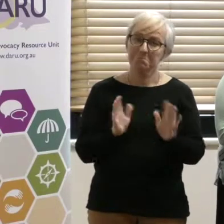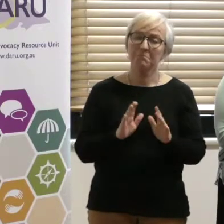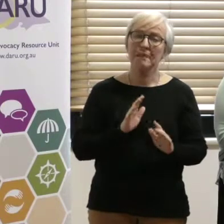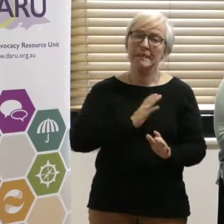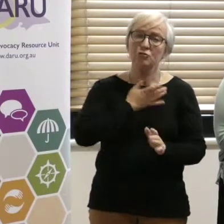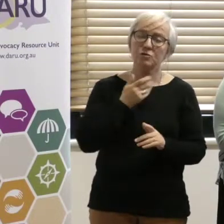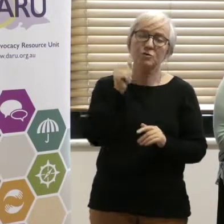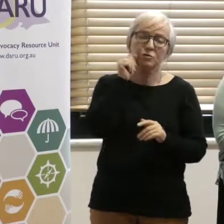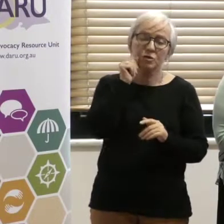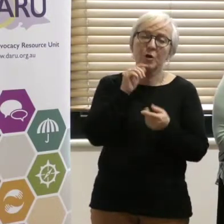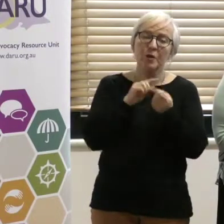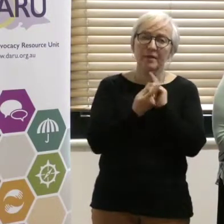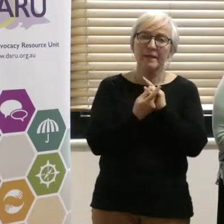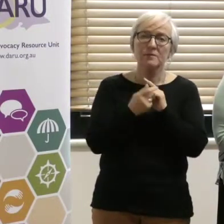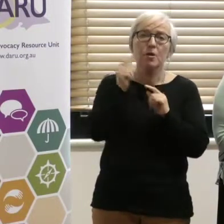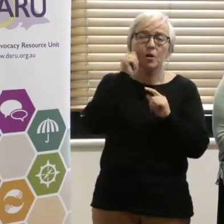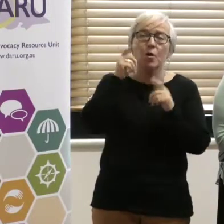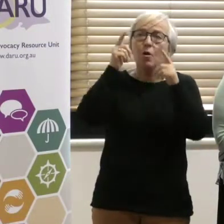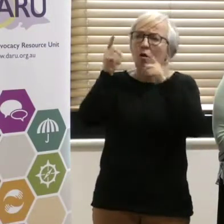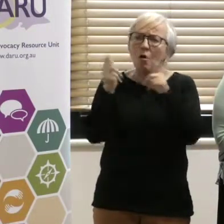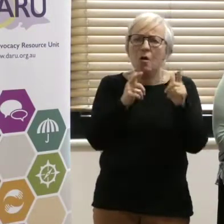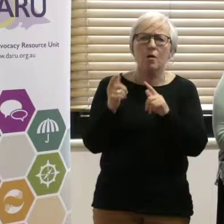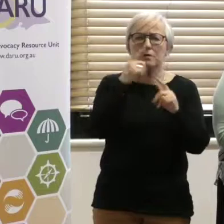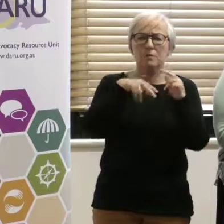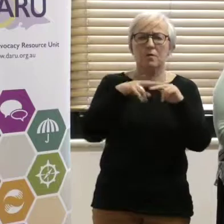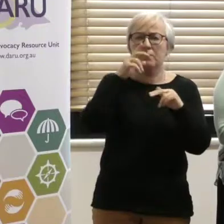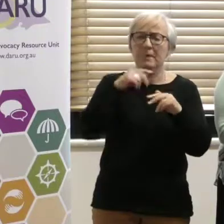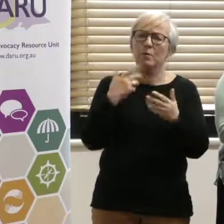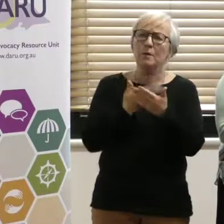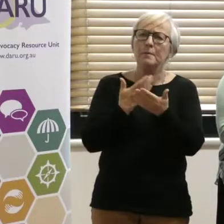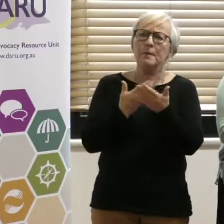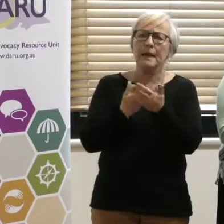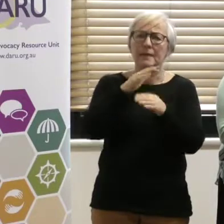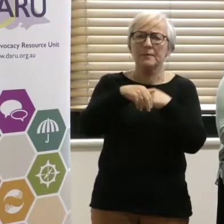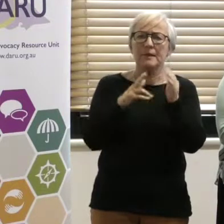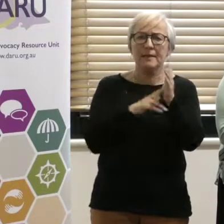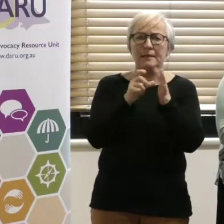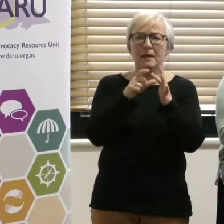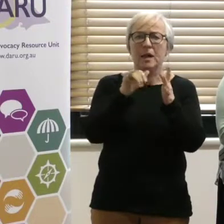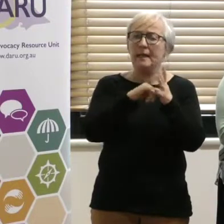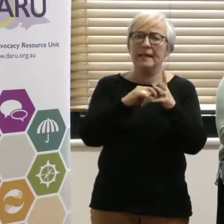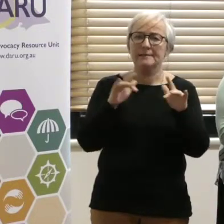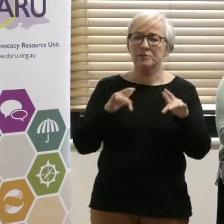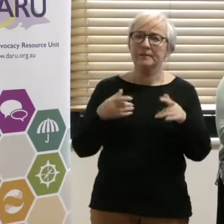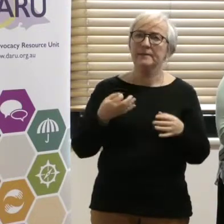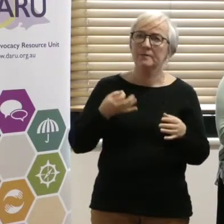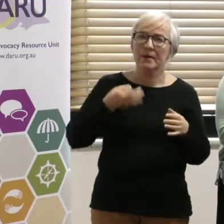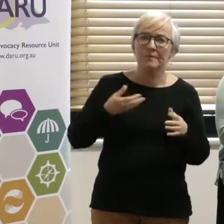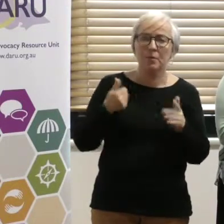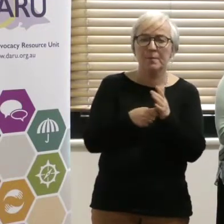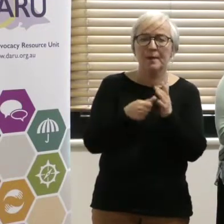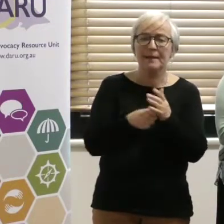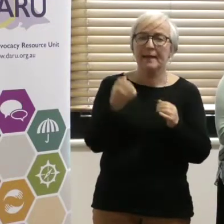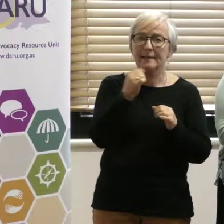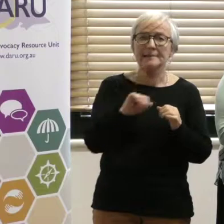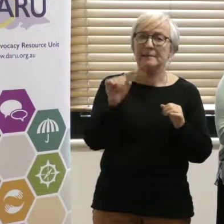these things, and I know a lot of people are complaining about the NDIS and not getting that money through. Yeah. And still, there are many people who are